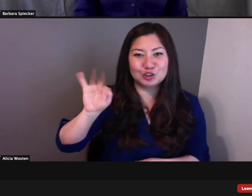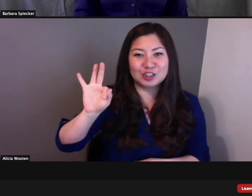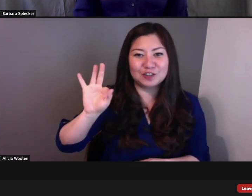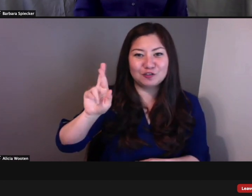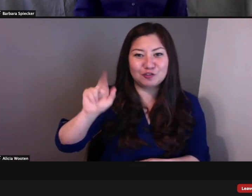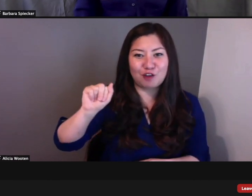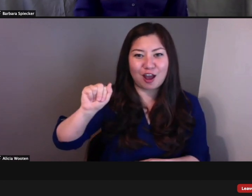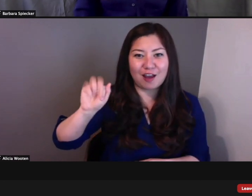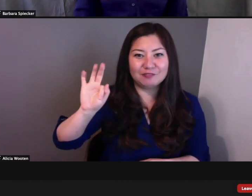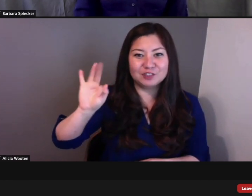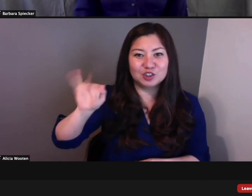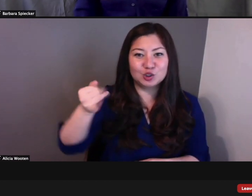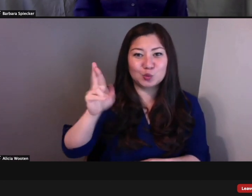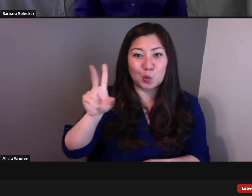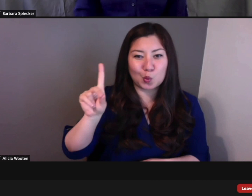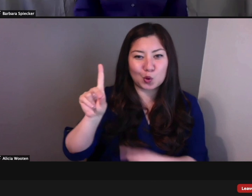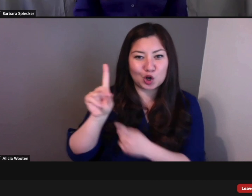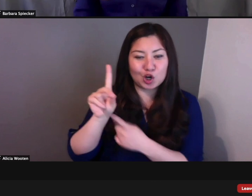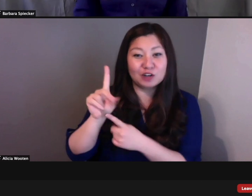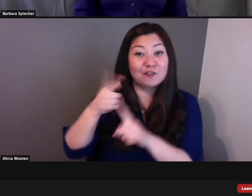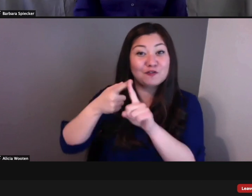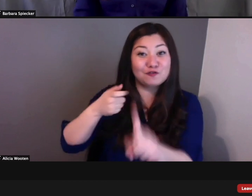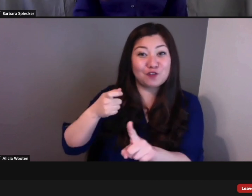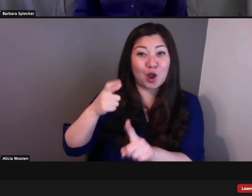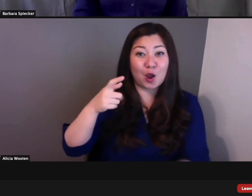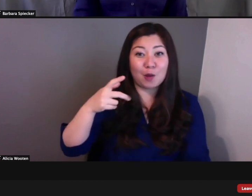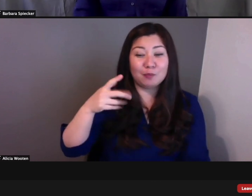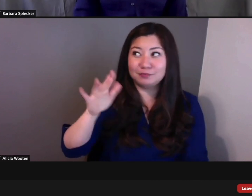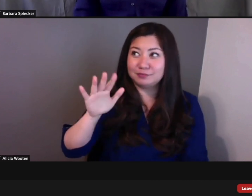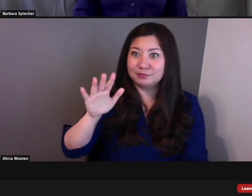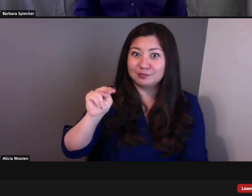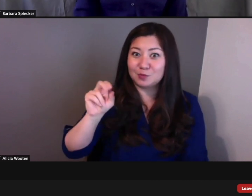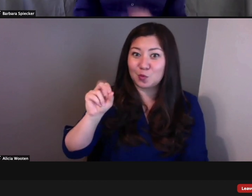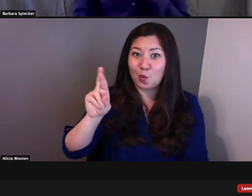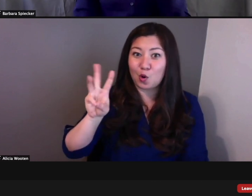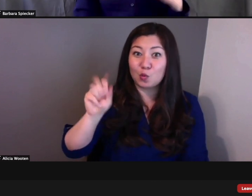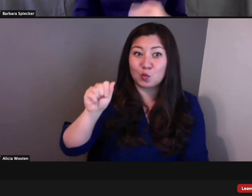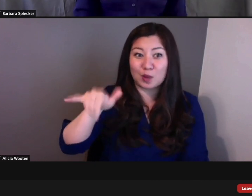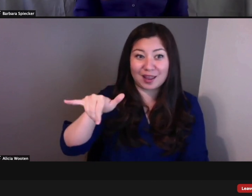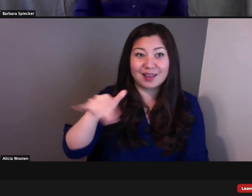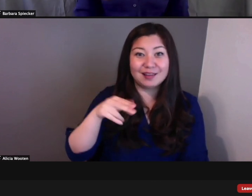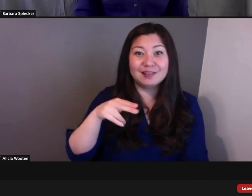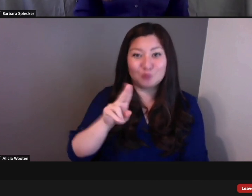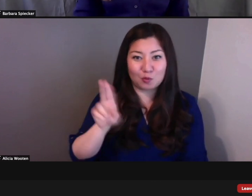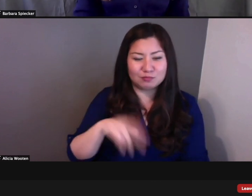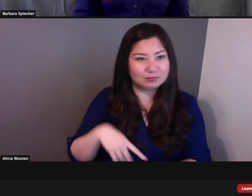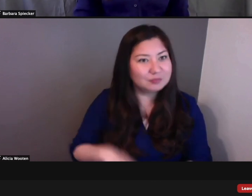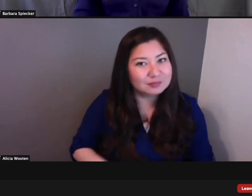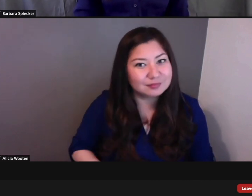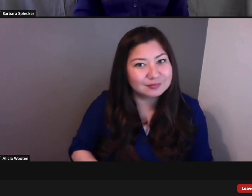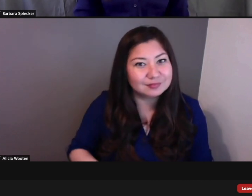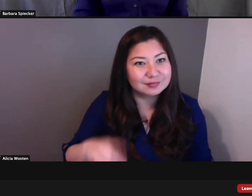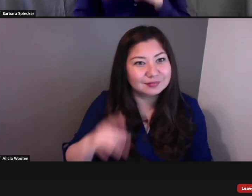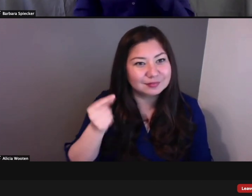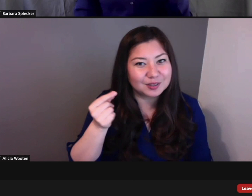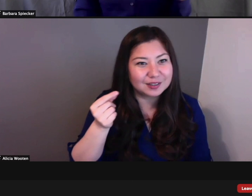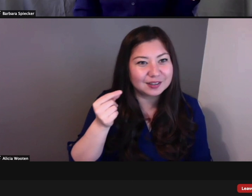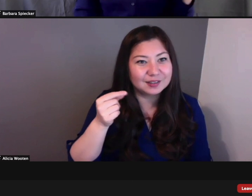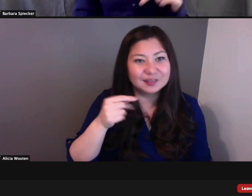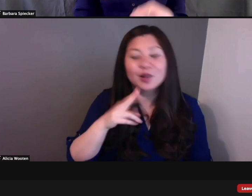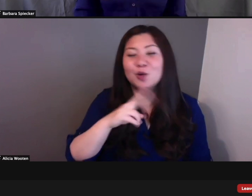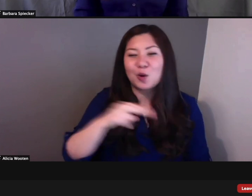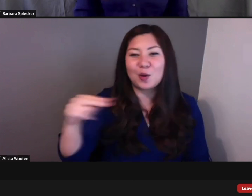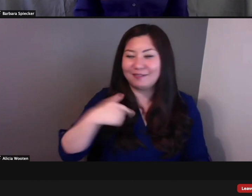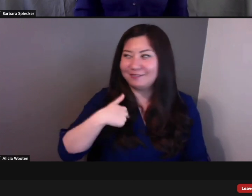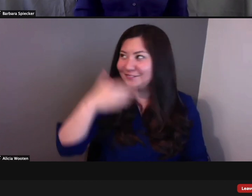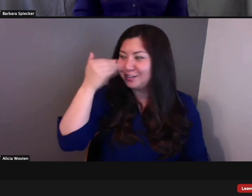But who else were we able to rely on at that point besides each other? And so that caused a lot of wear